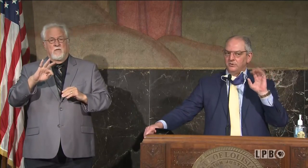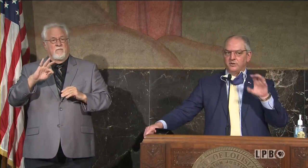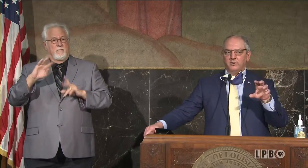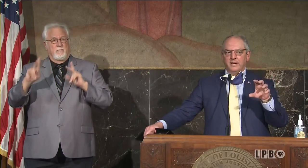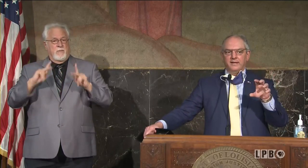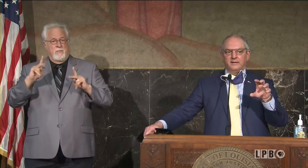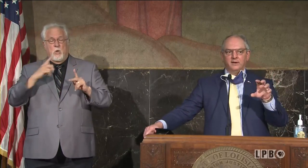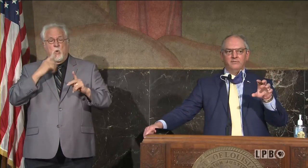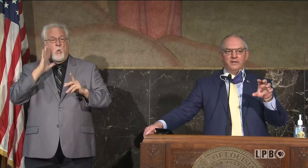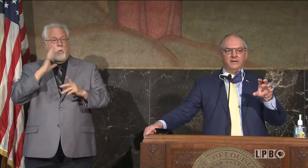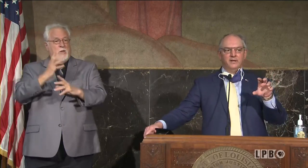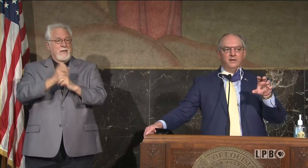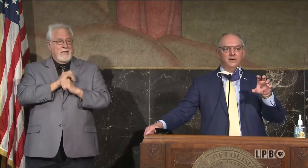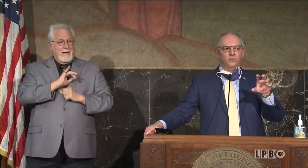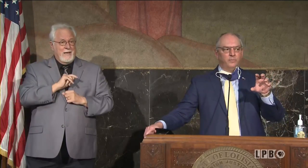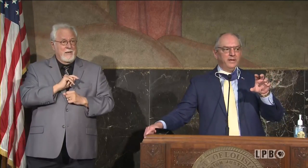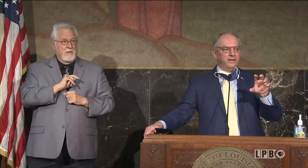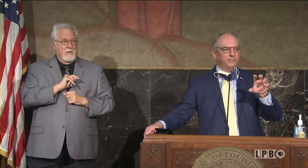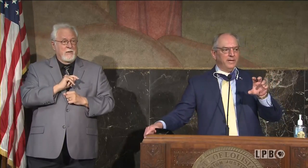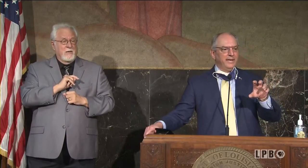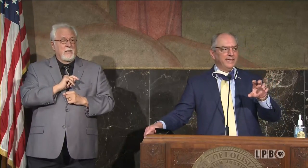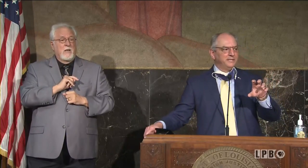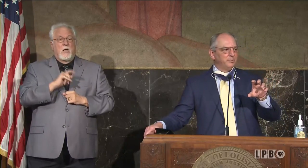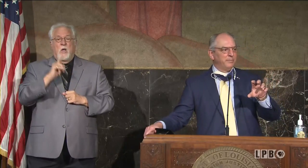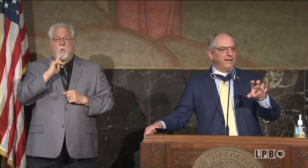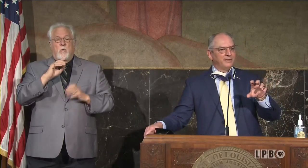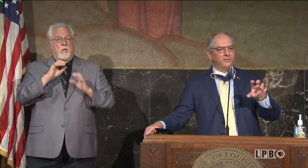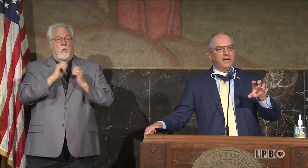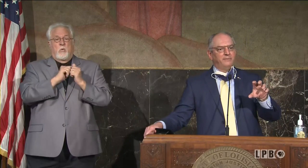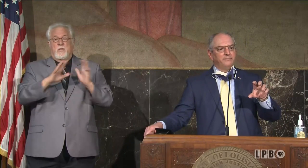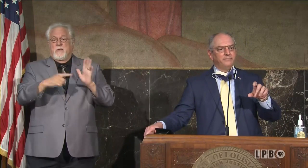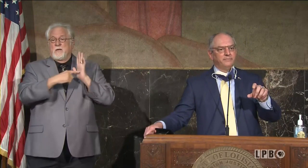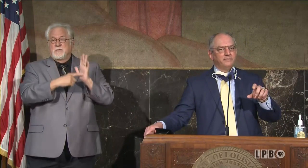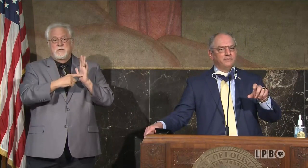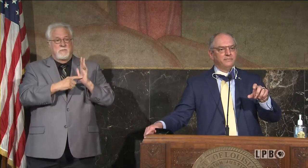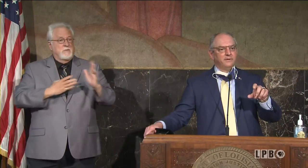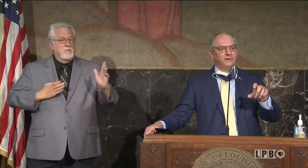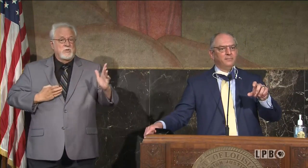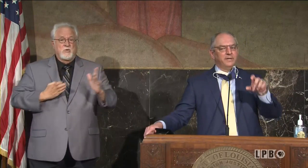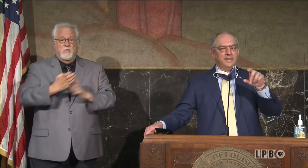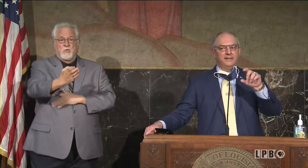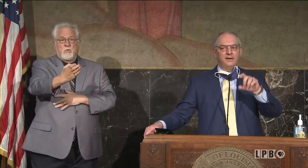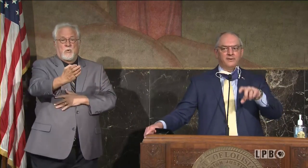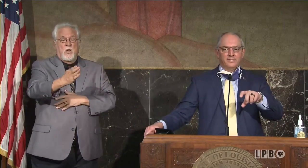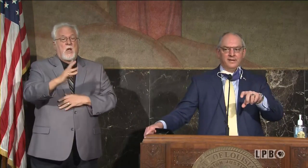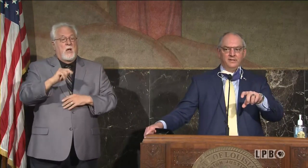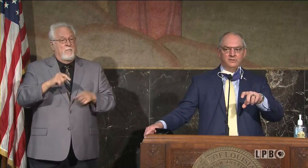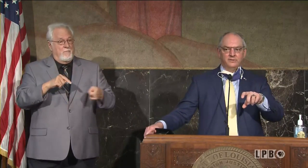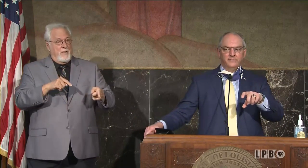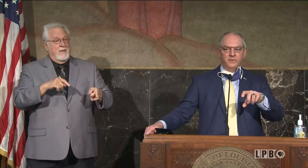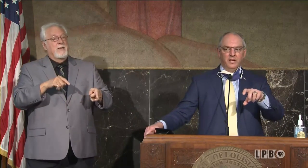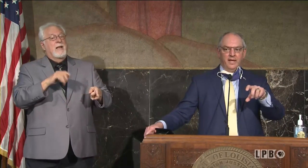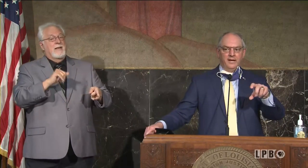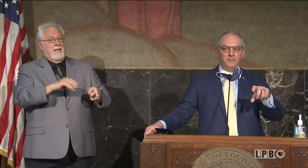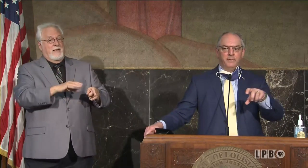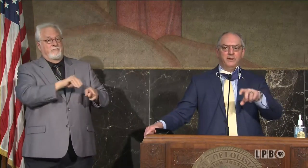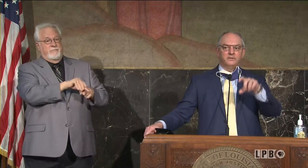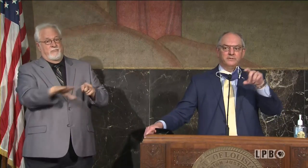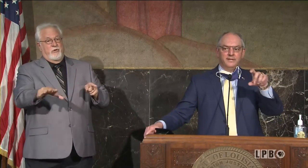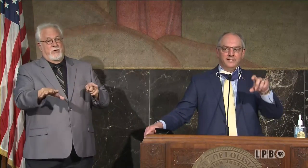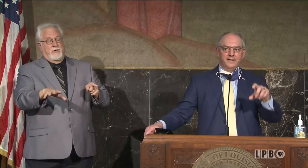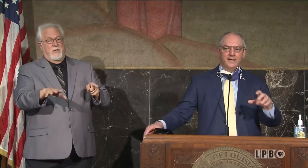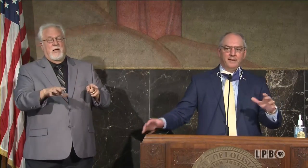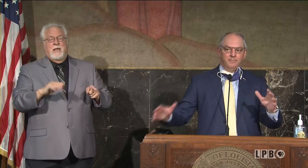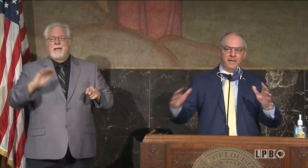population who's going to get COVID will be completely asymptomatic throughout, but yet they are contagious. And it